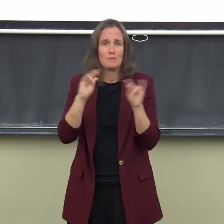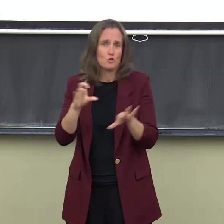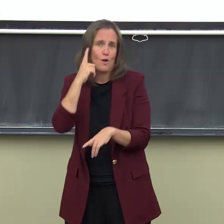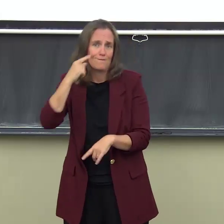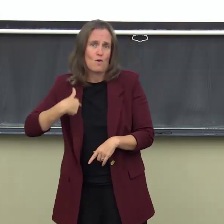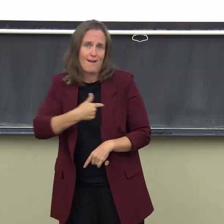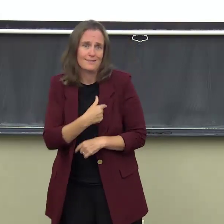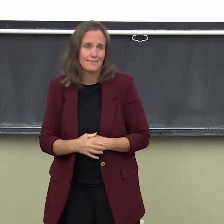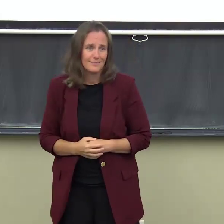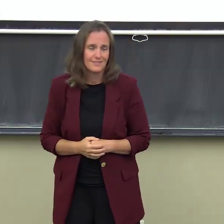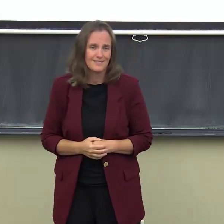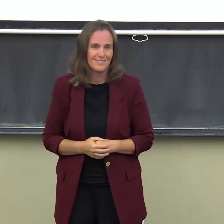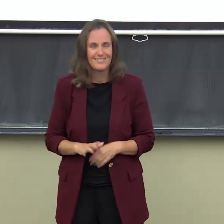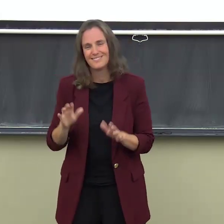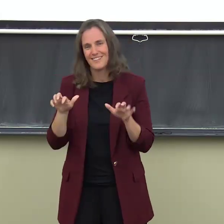Okay.